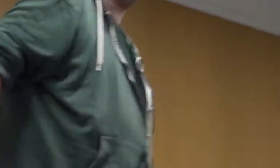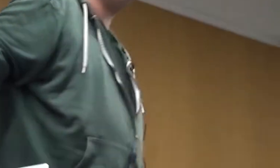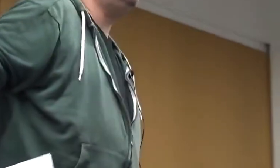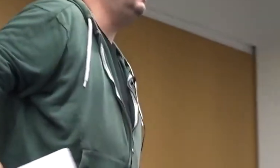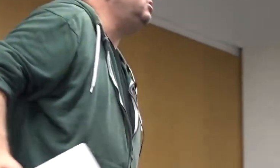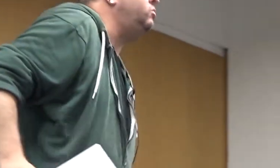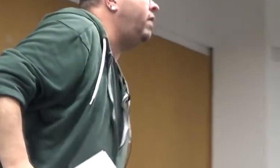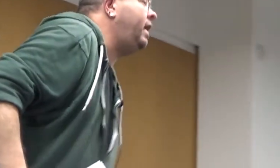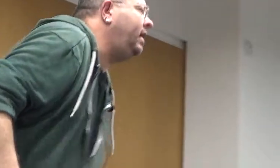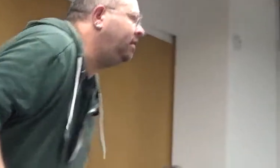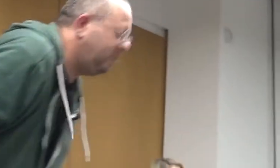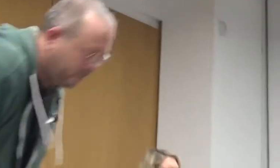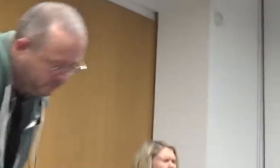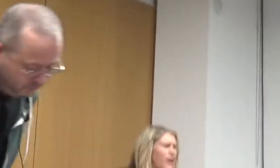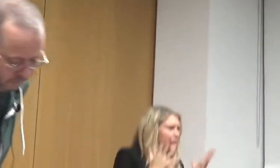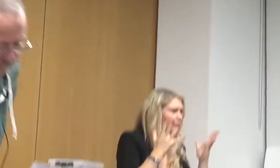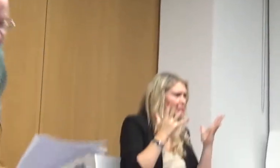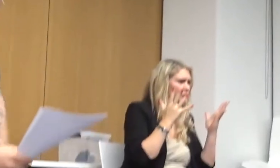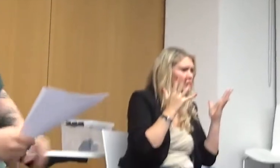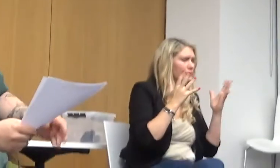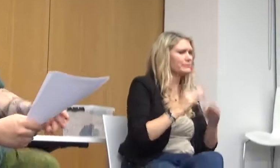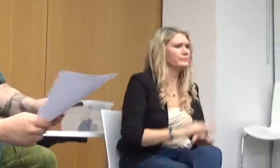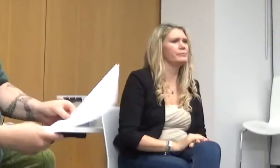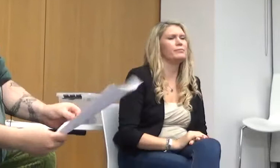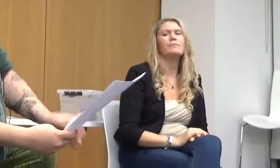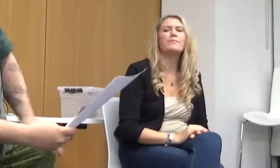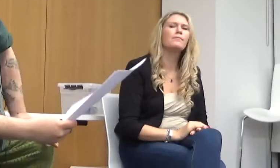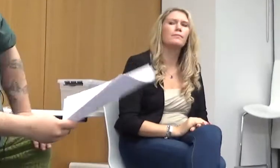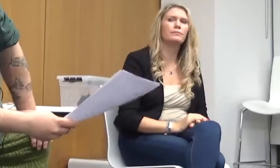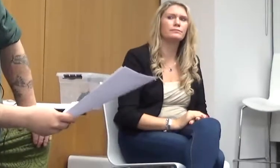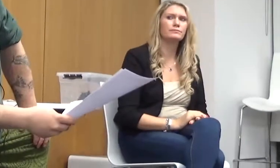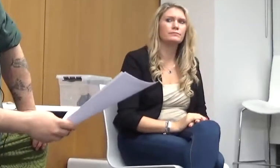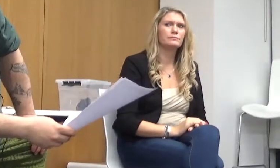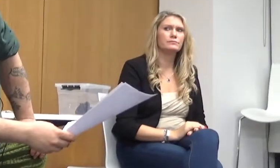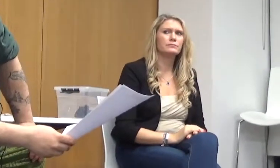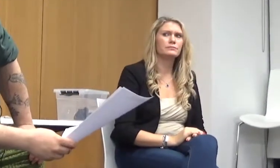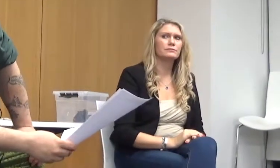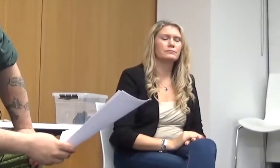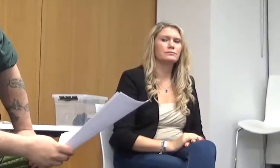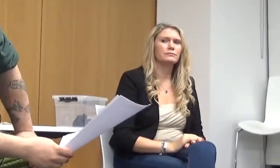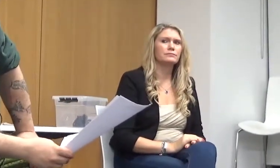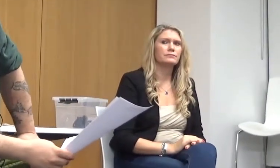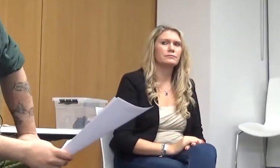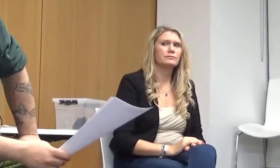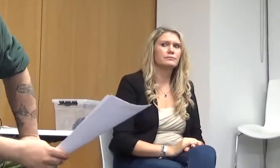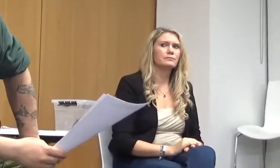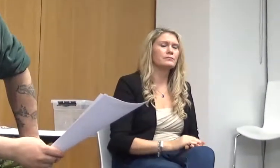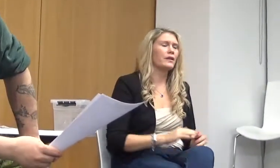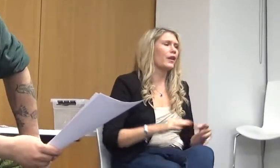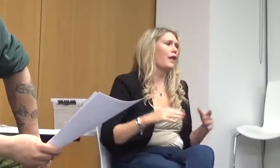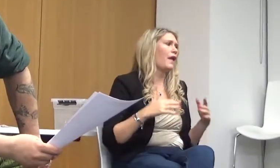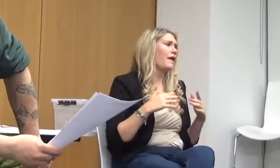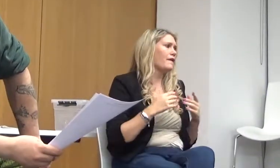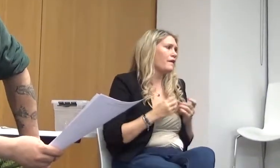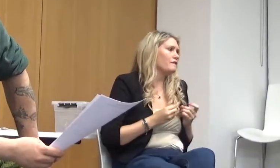love and rage. fueled, not felled.